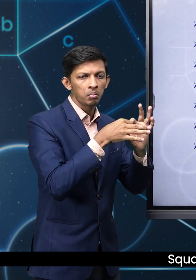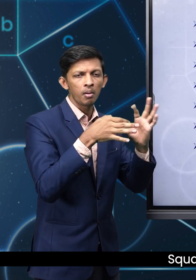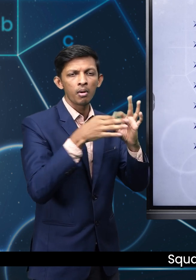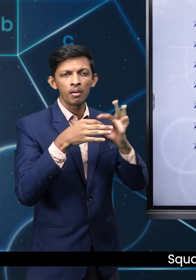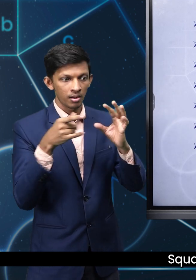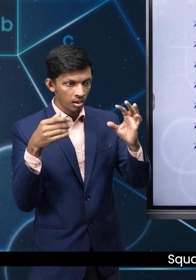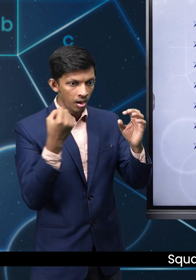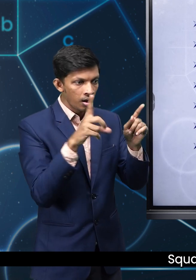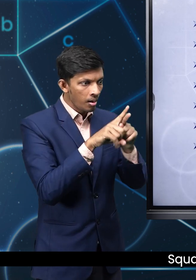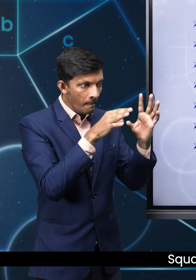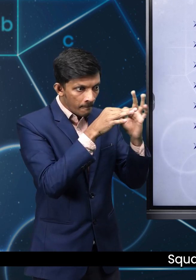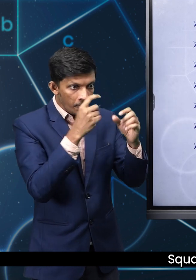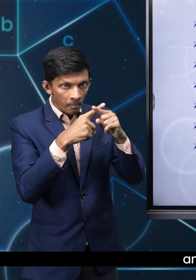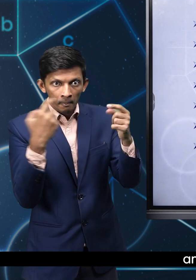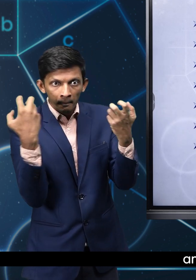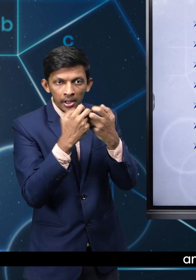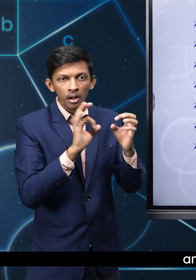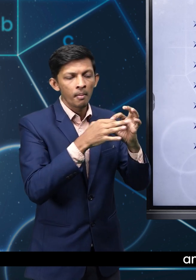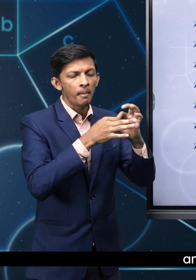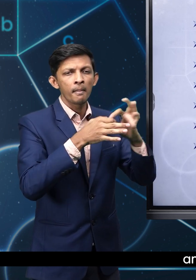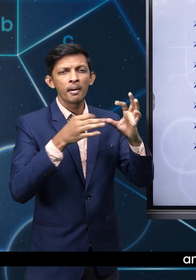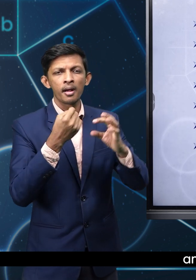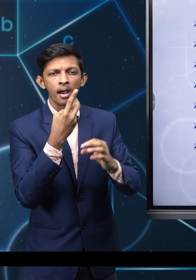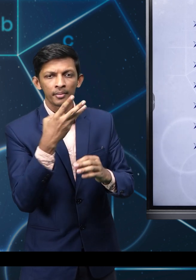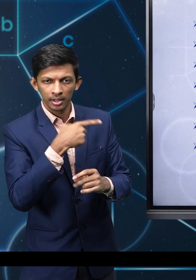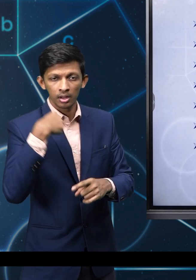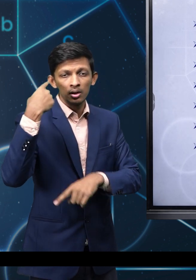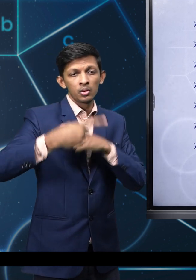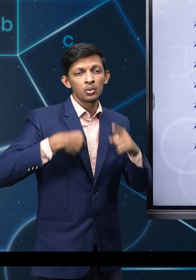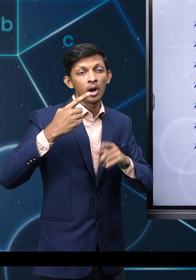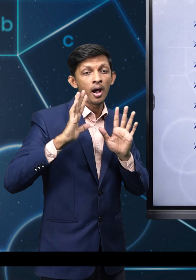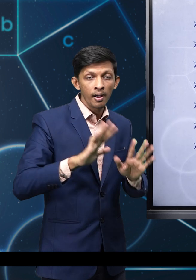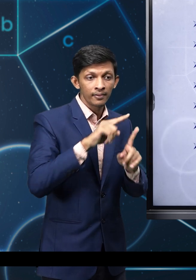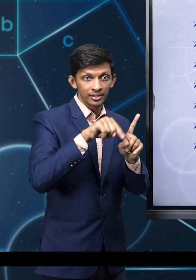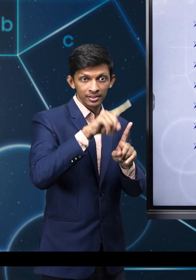number is always odd and the square of an even number is always even.